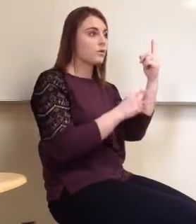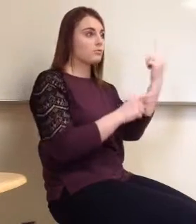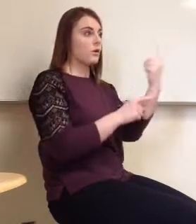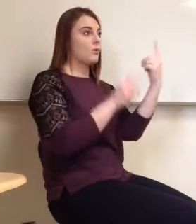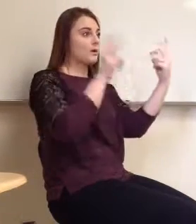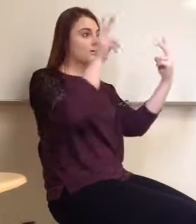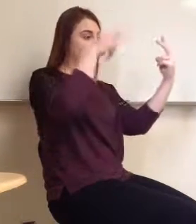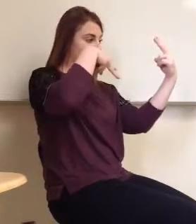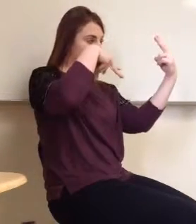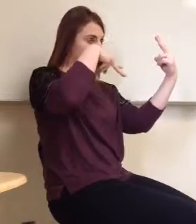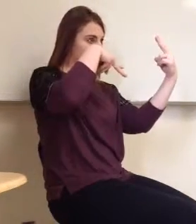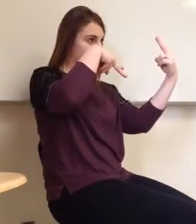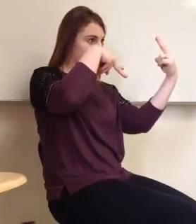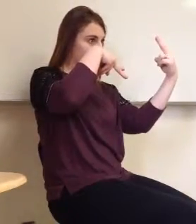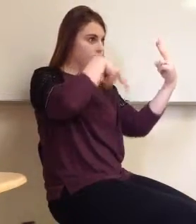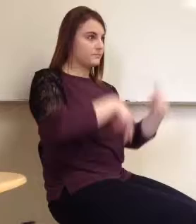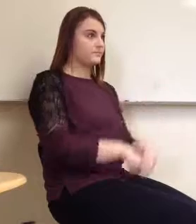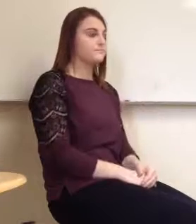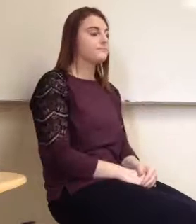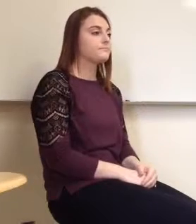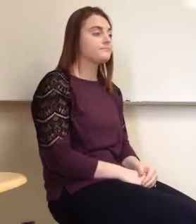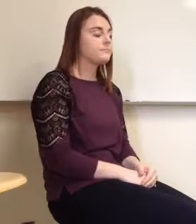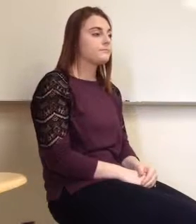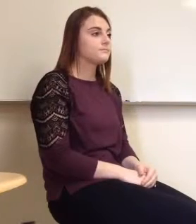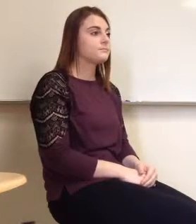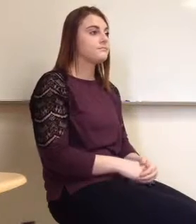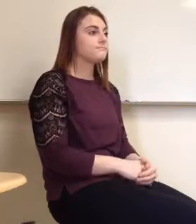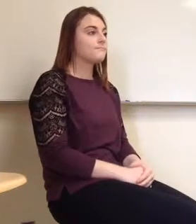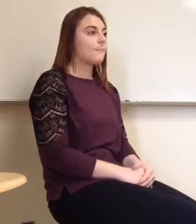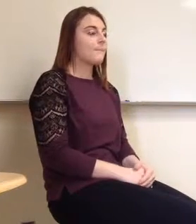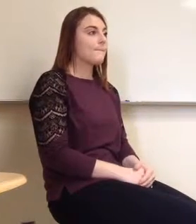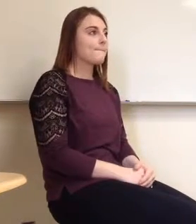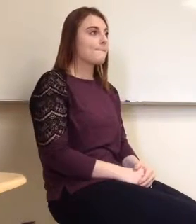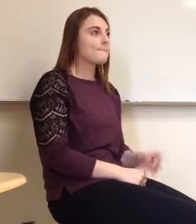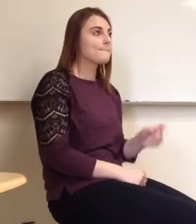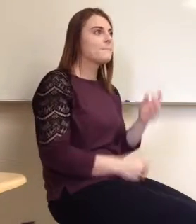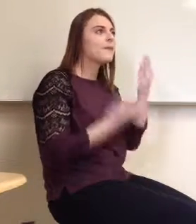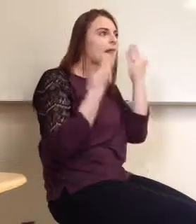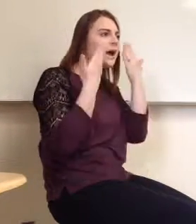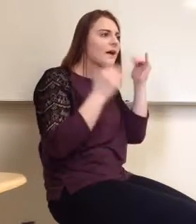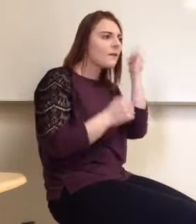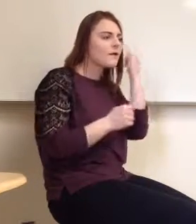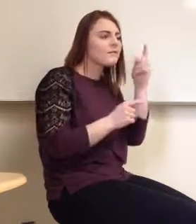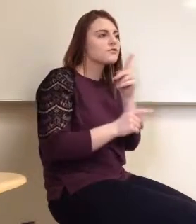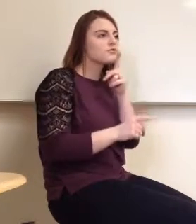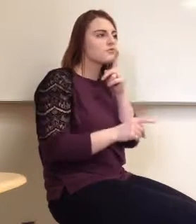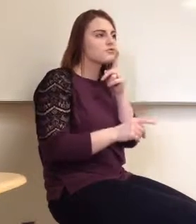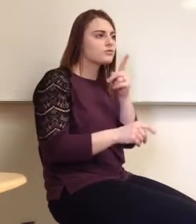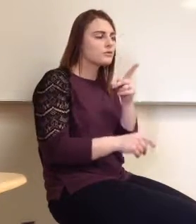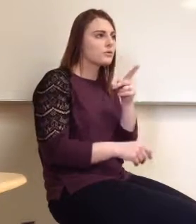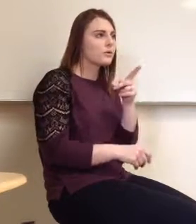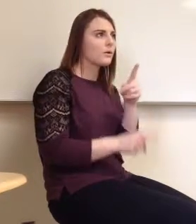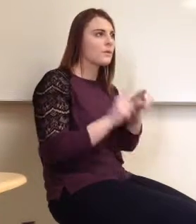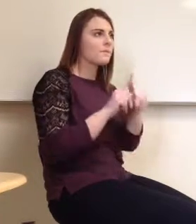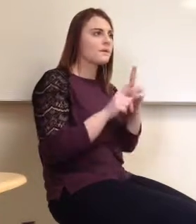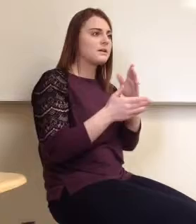years older. I don't know if it is true. Some of my students I've had in the past, my classes who